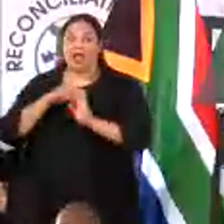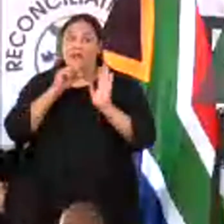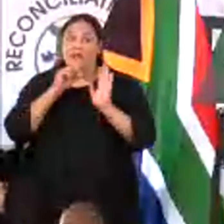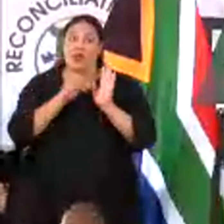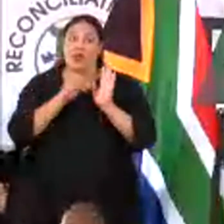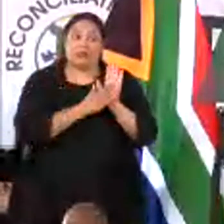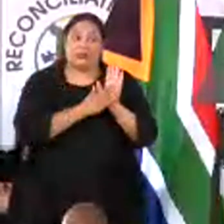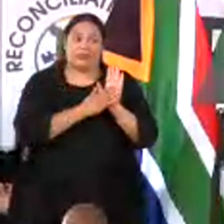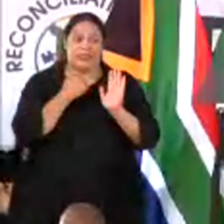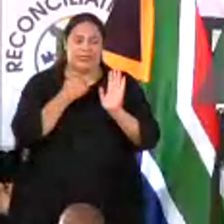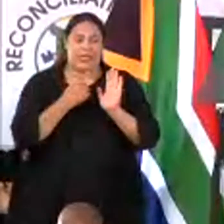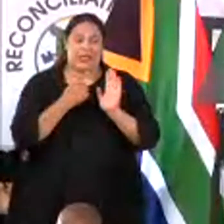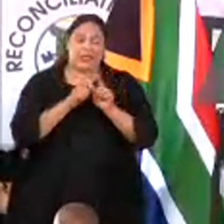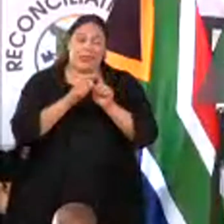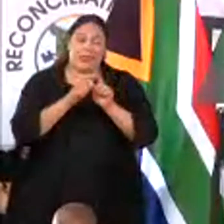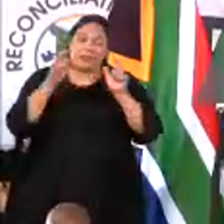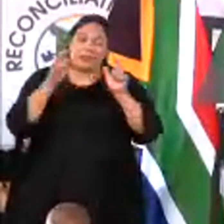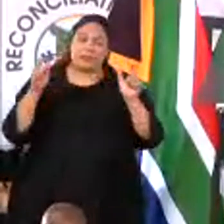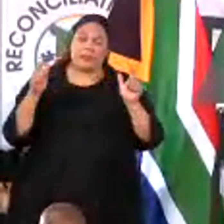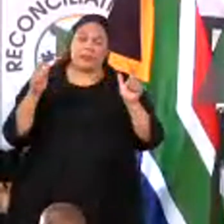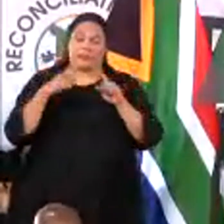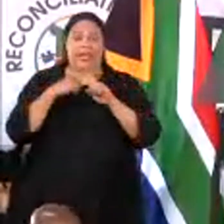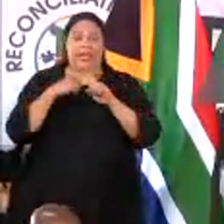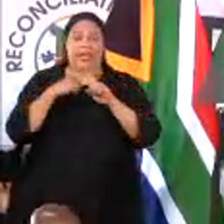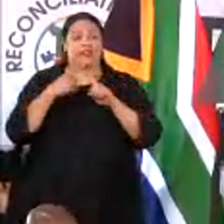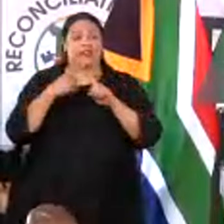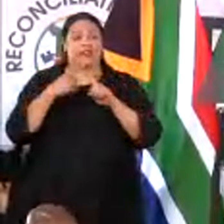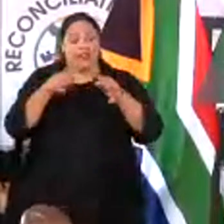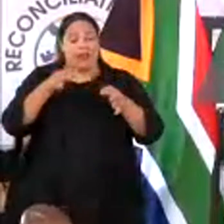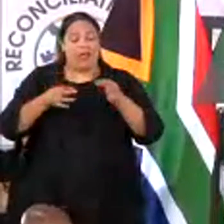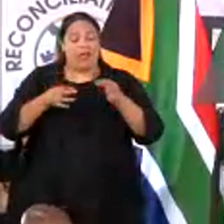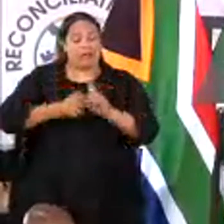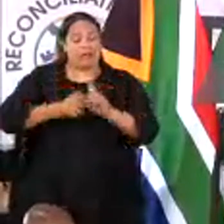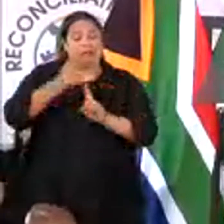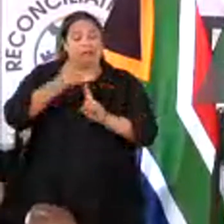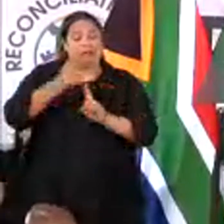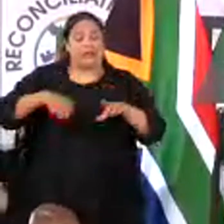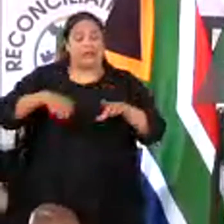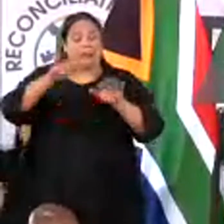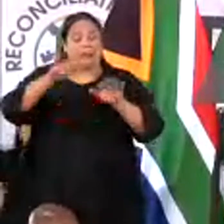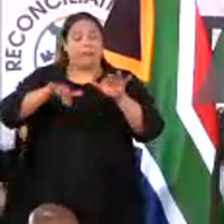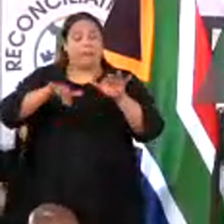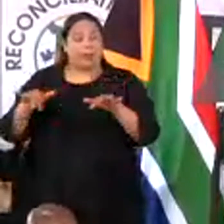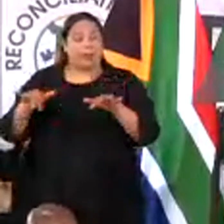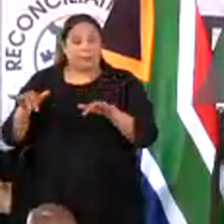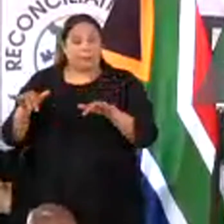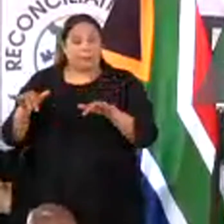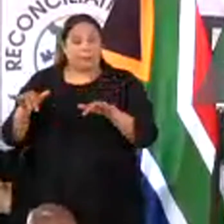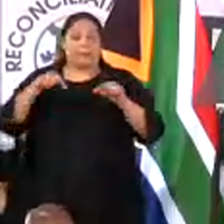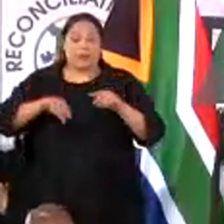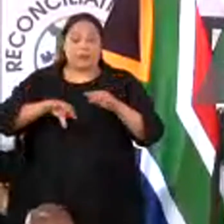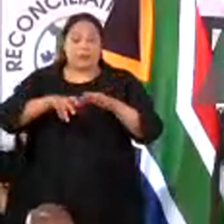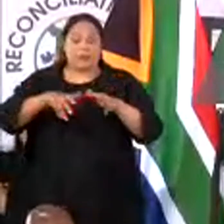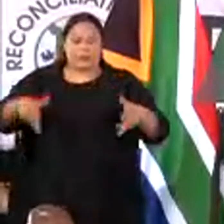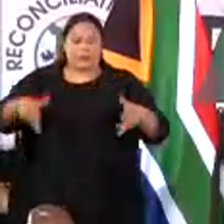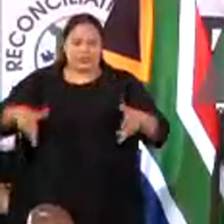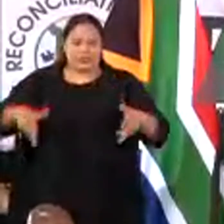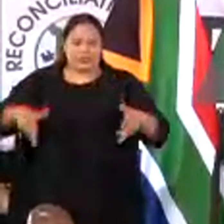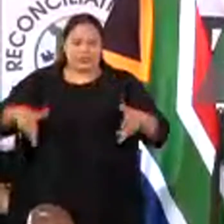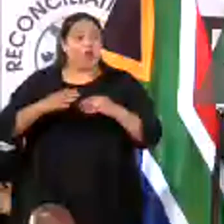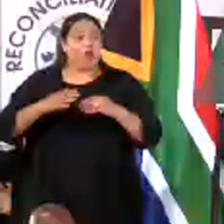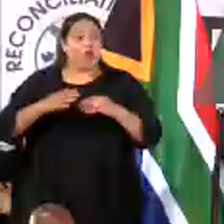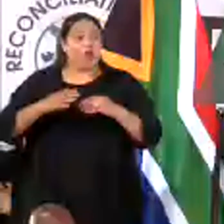records the great acts of political activism by the people of this province, but